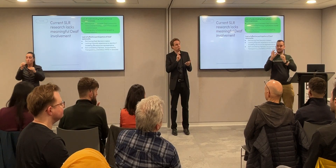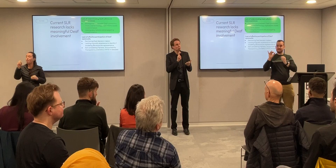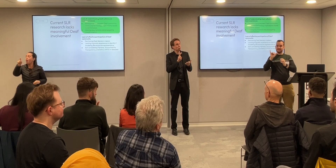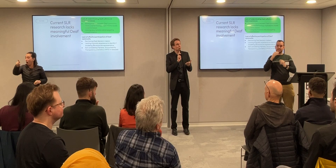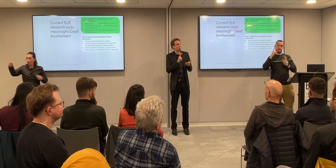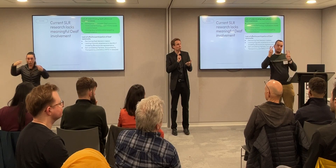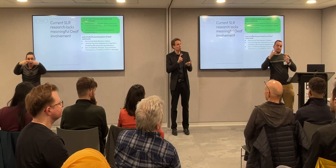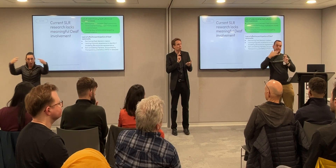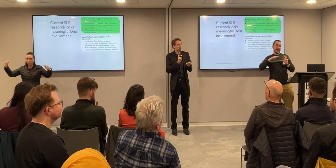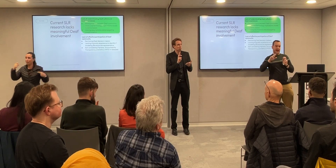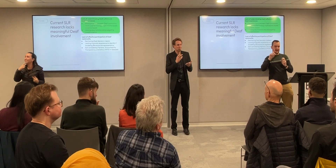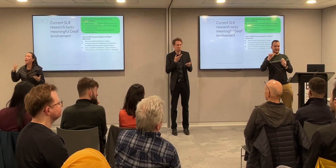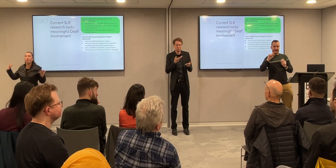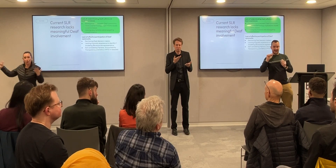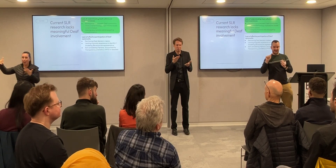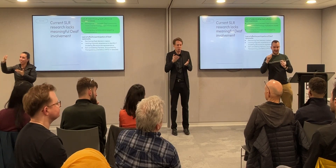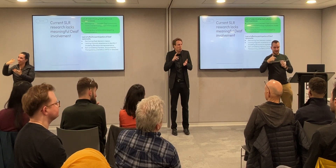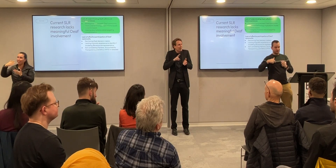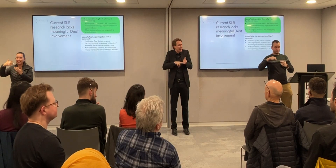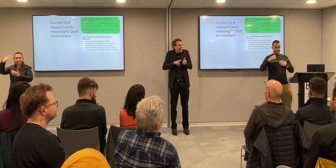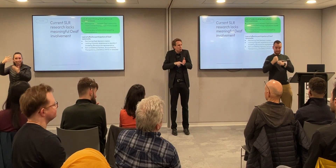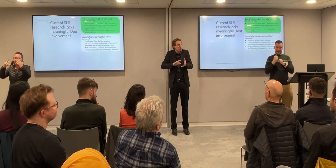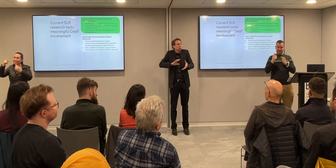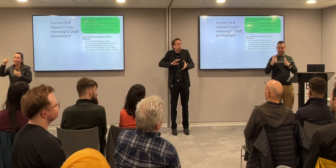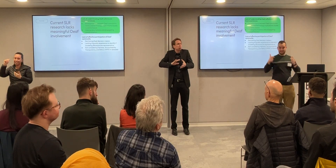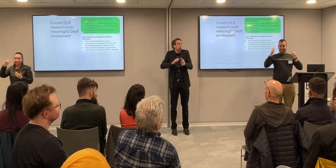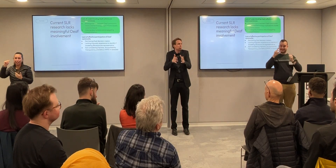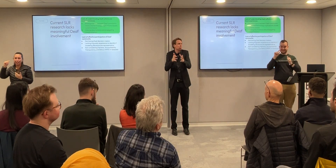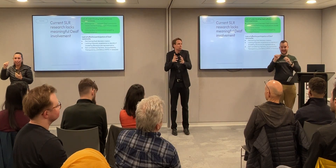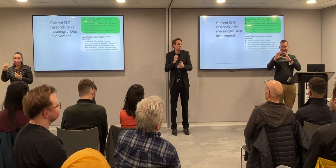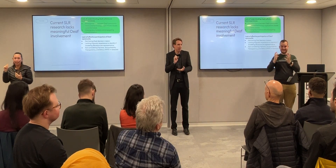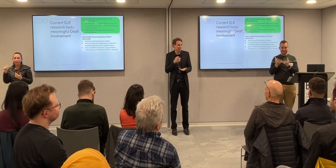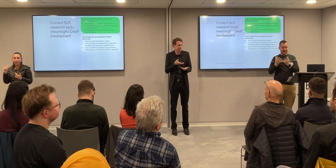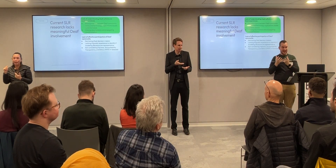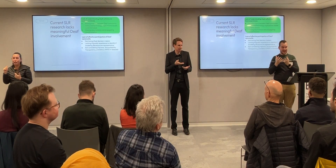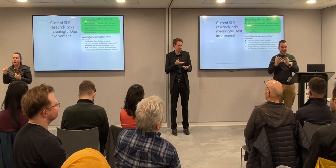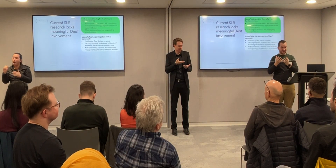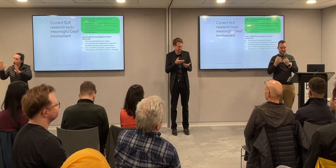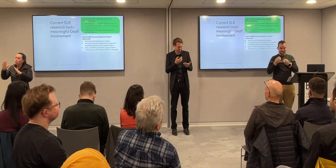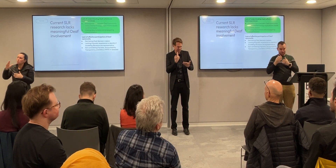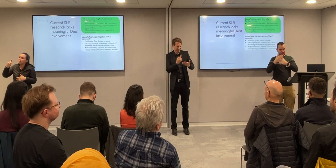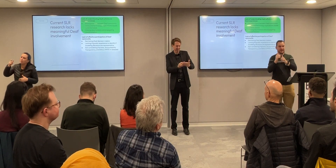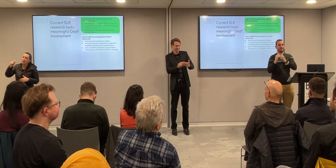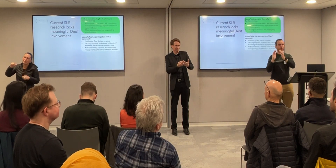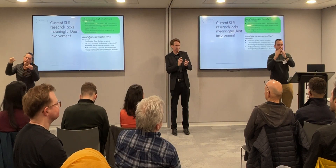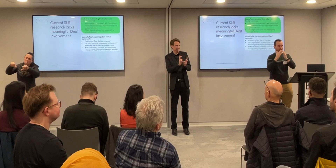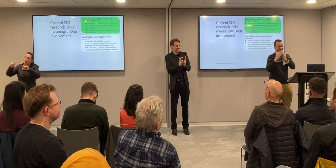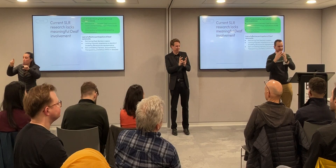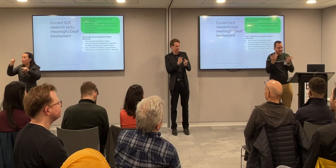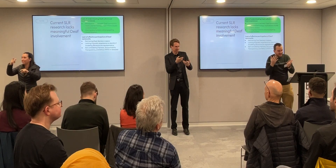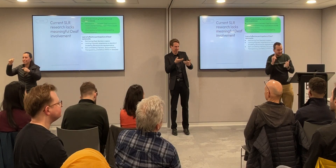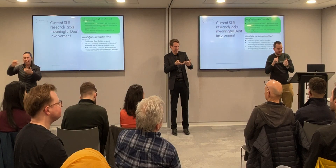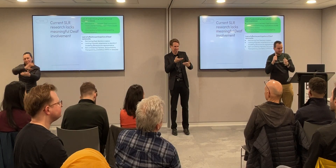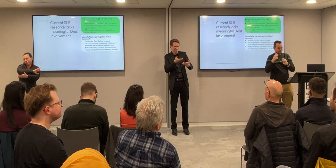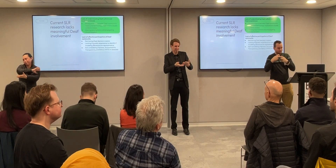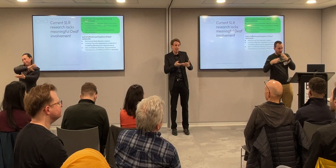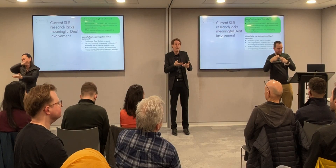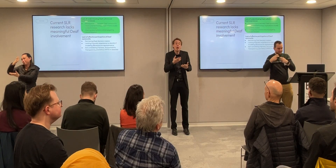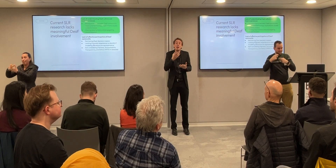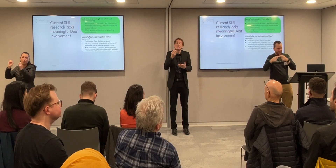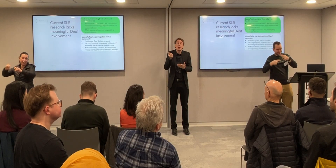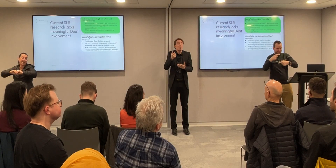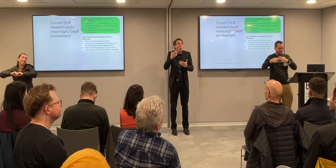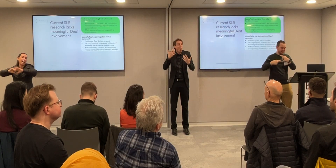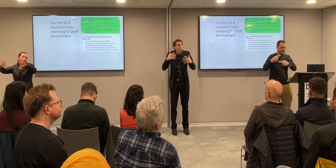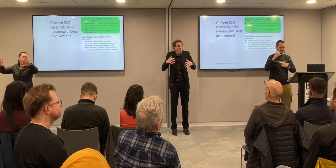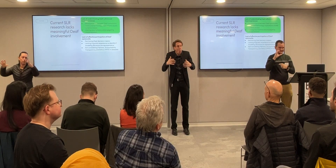a lot more data from, but it was kind of, you know, sometimes bad data, but we have a really big data set and we can share it with the community.